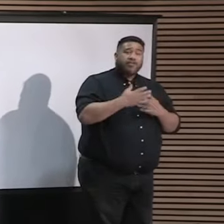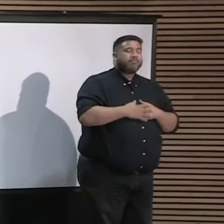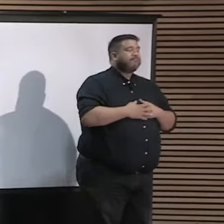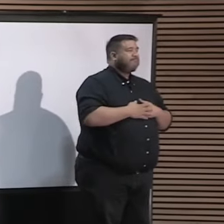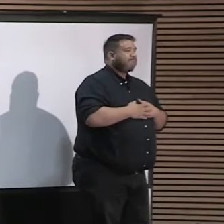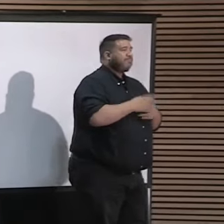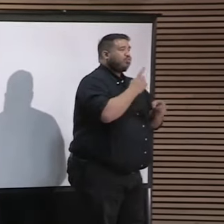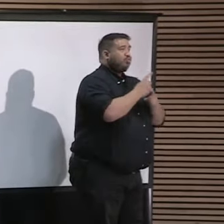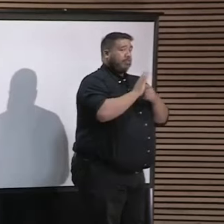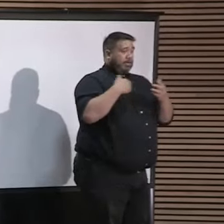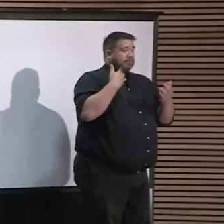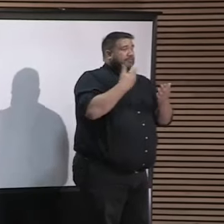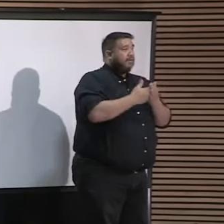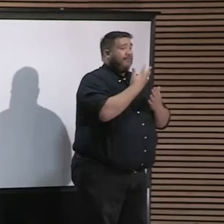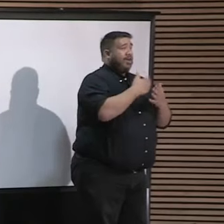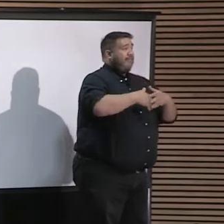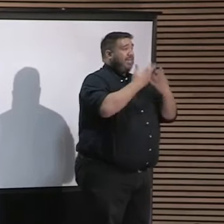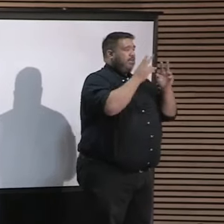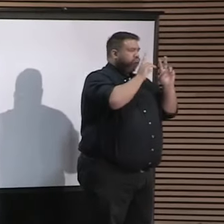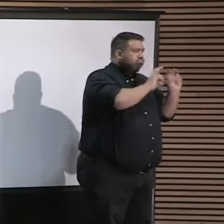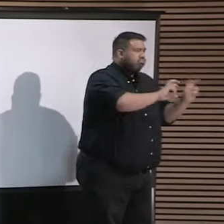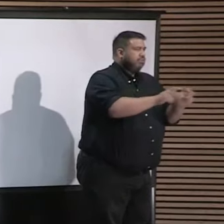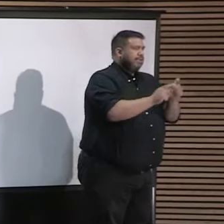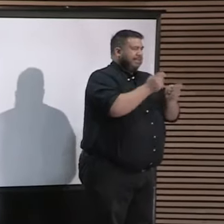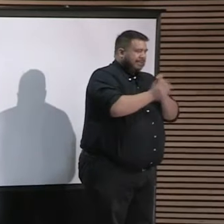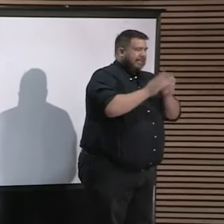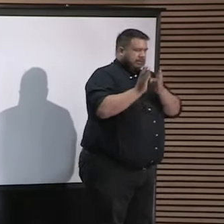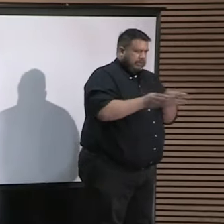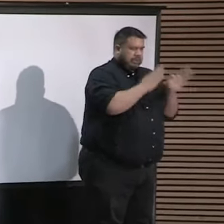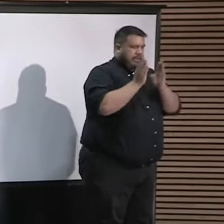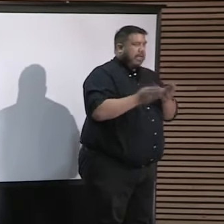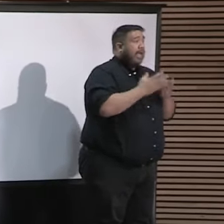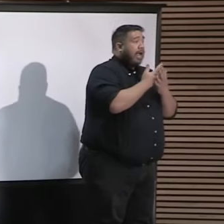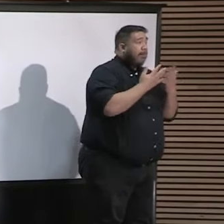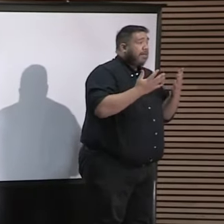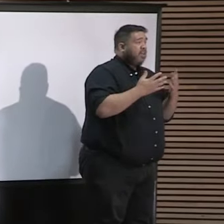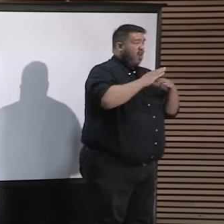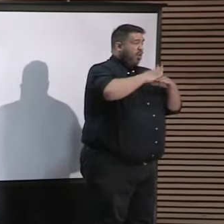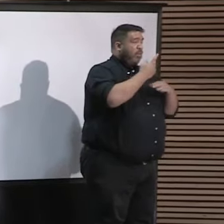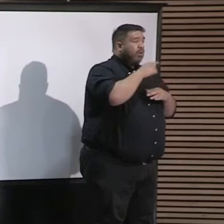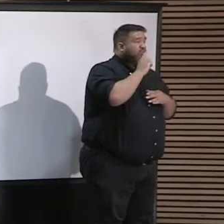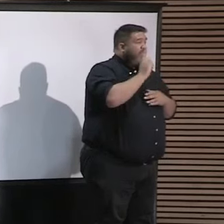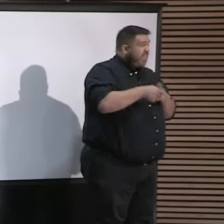the last 5 days, we have processed more than 100,000 tests.